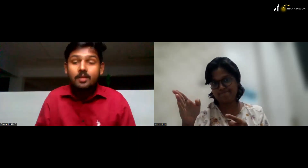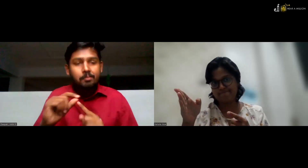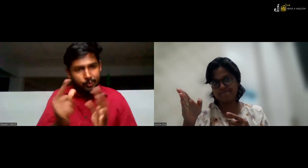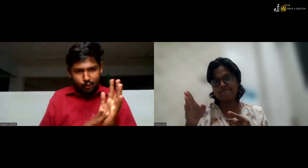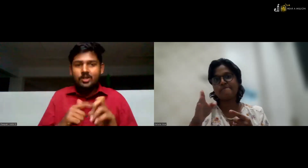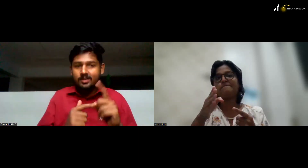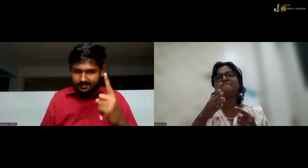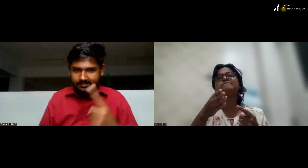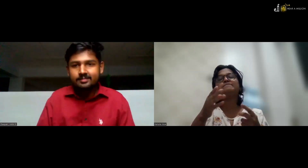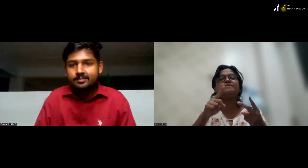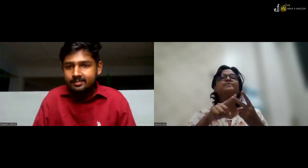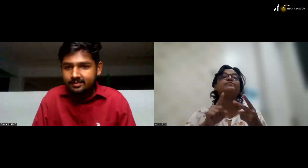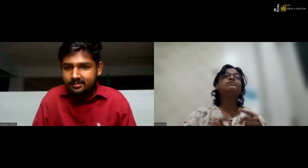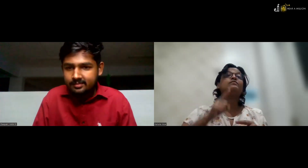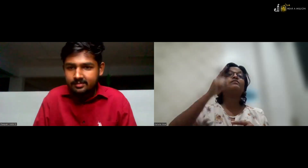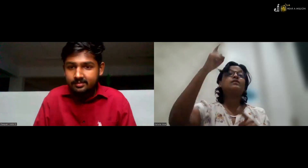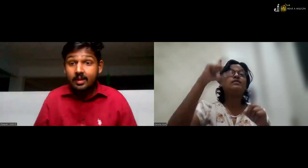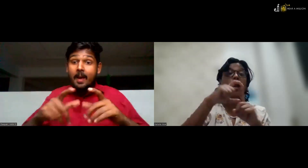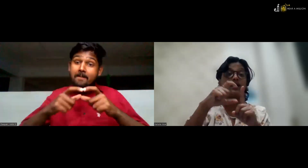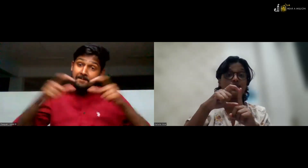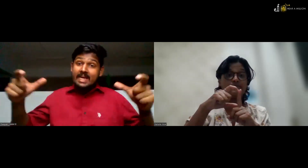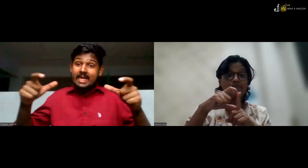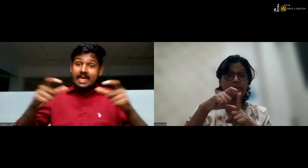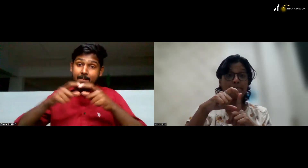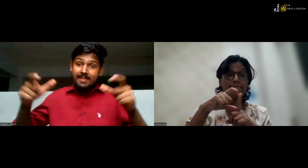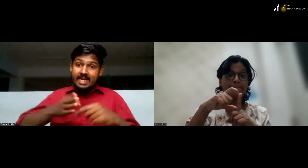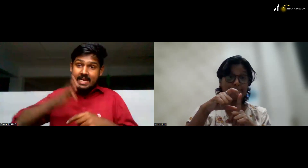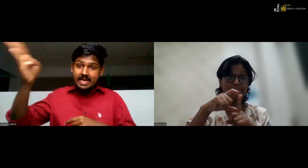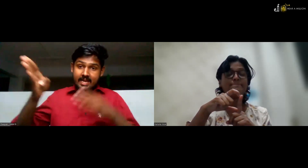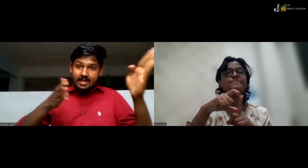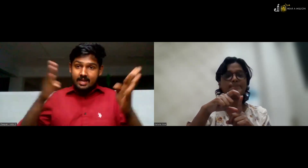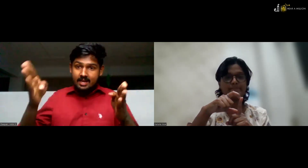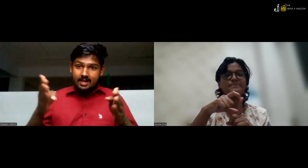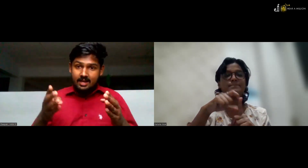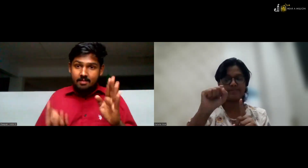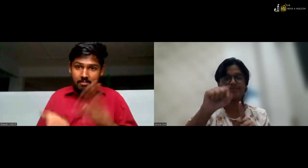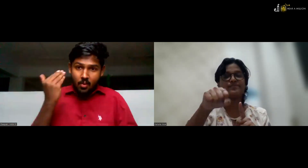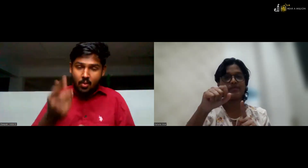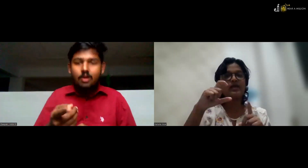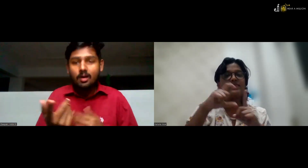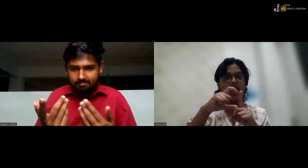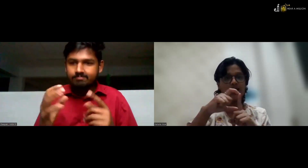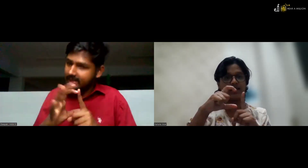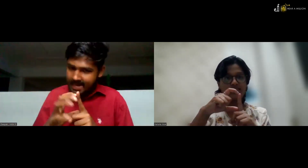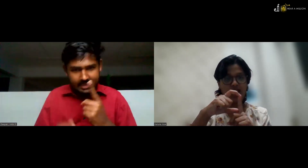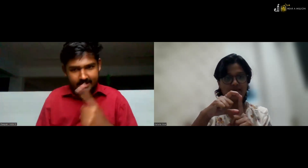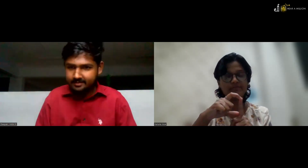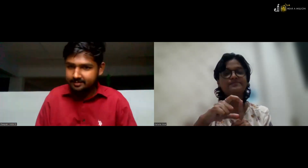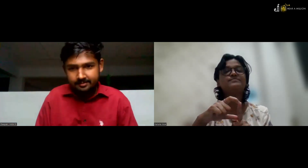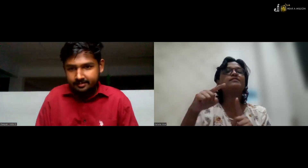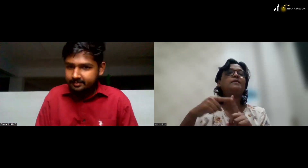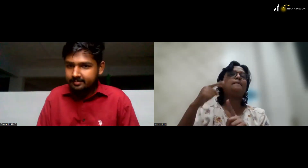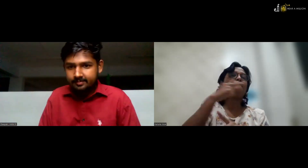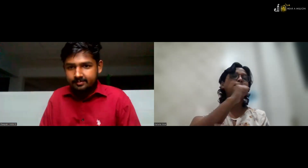So I went Pune. Okay. Second place to Delhi.